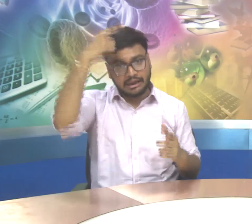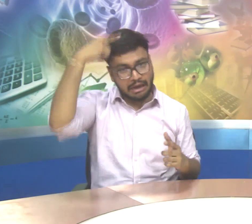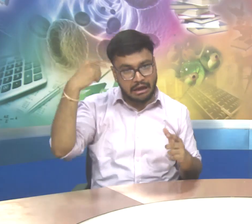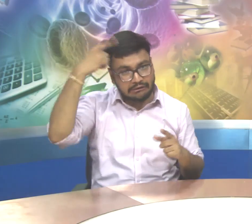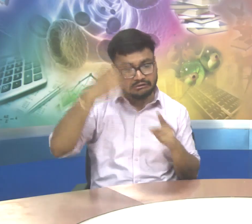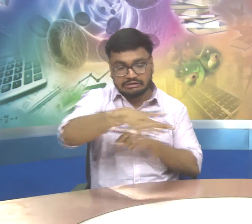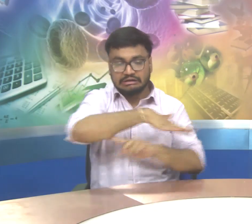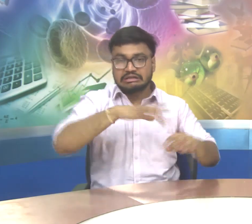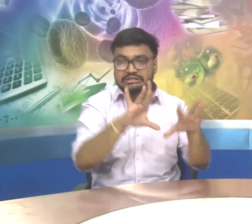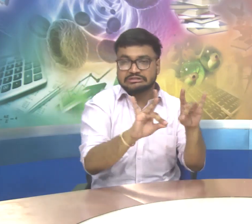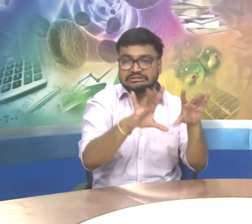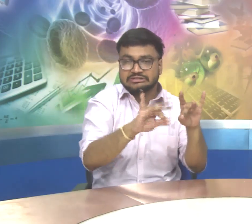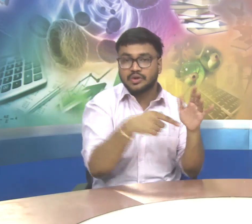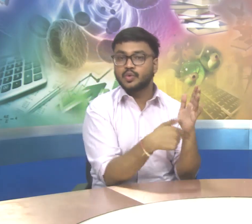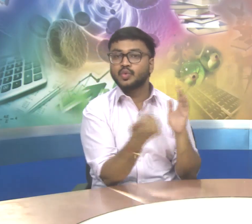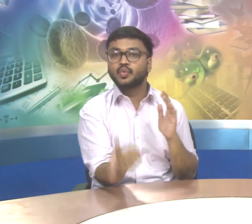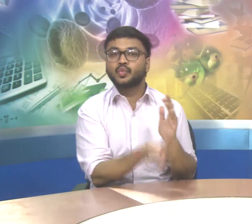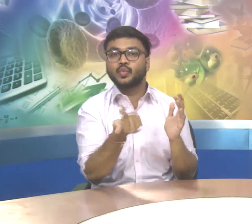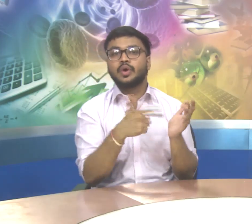found deep inside the earth.